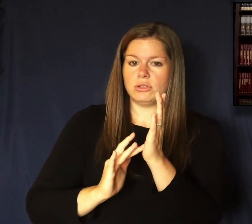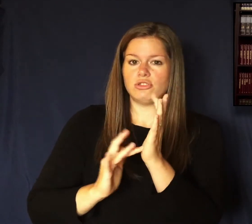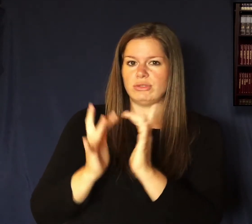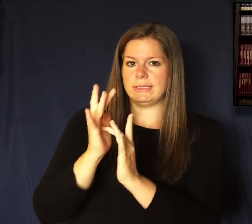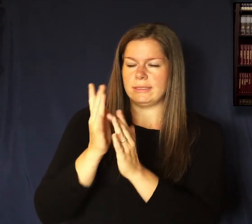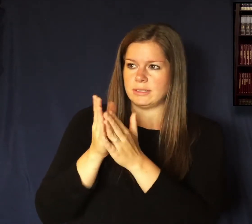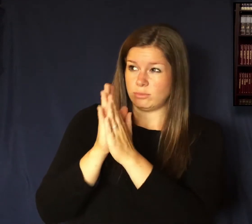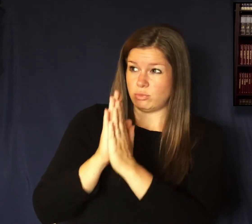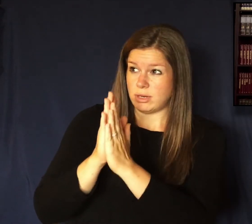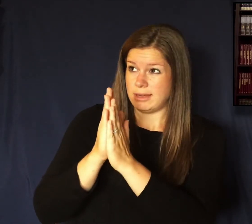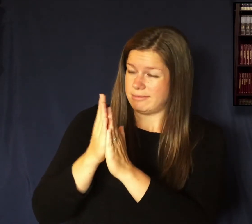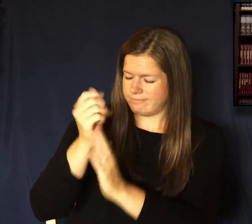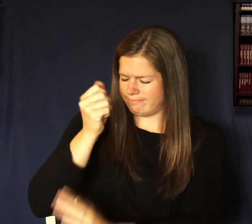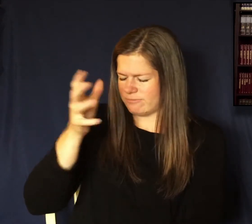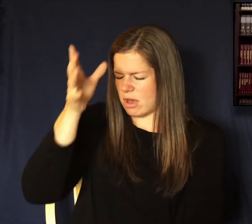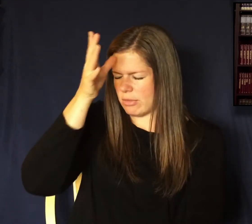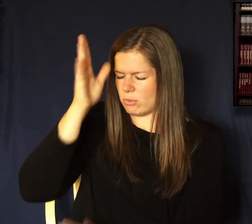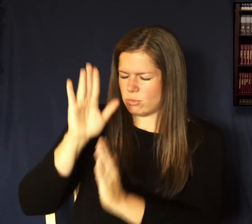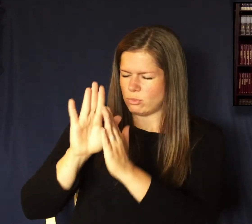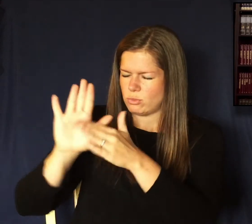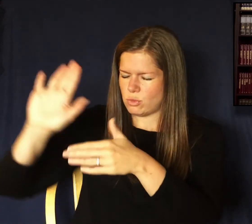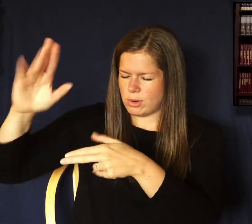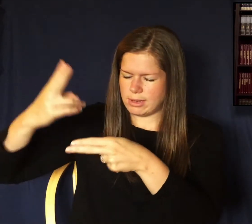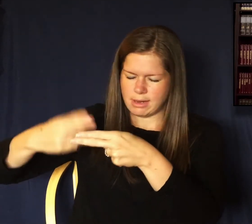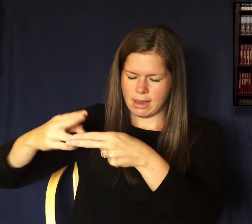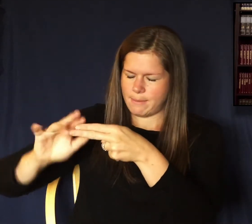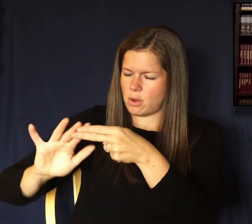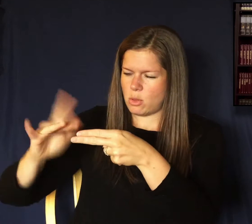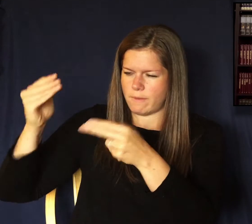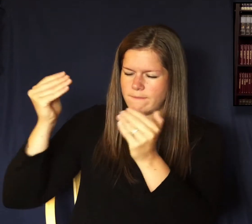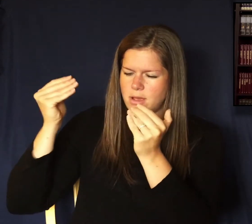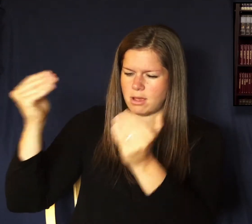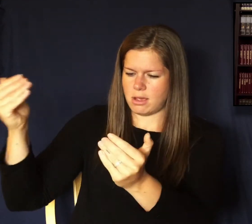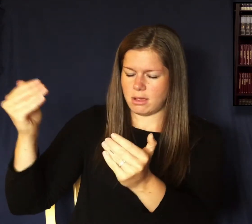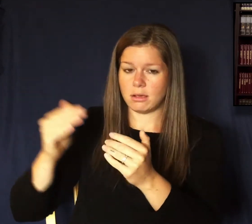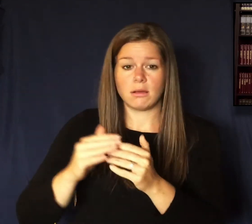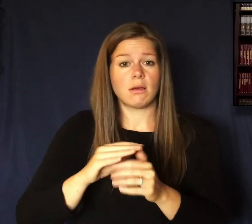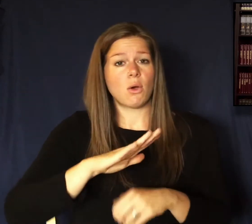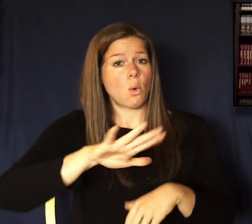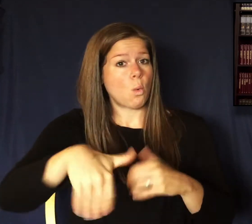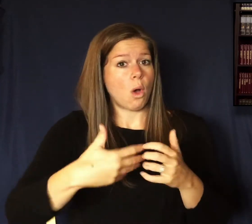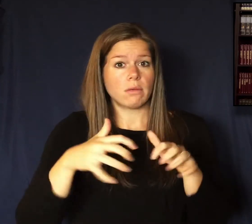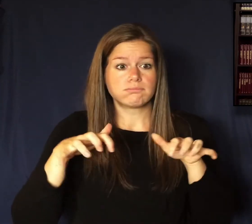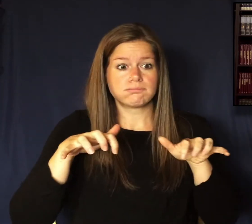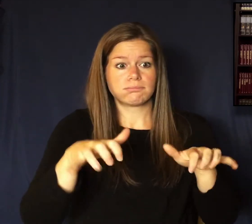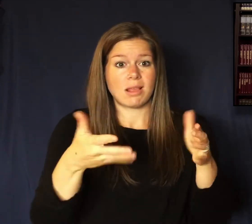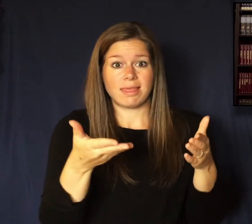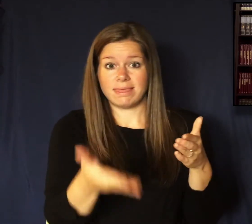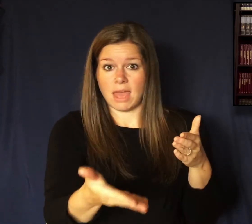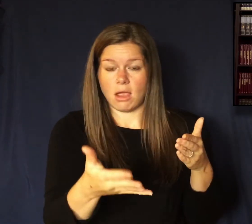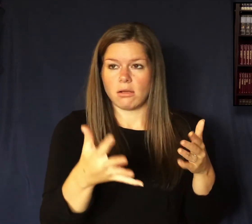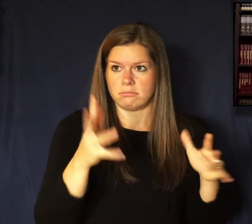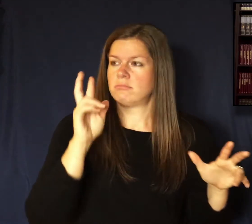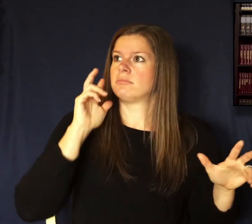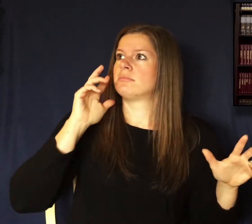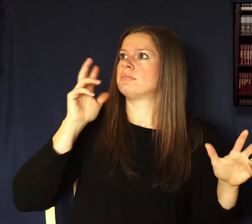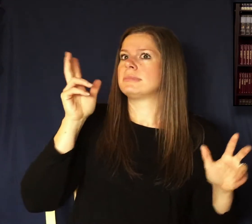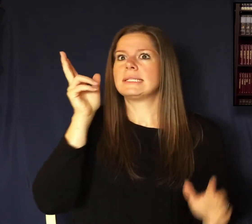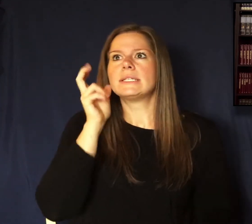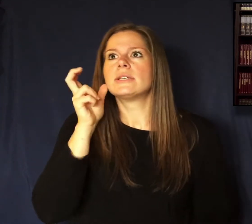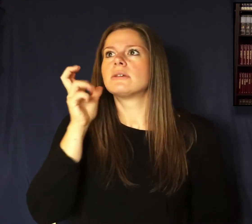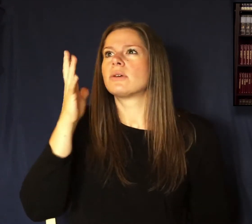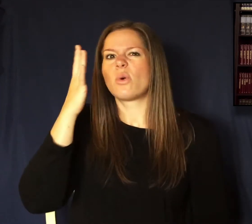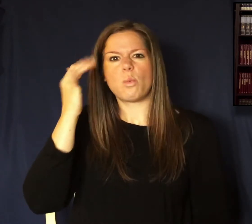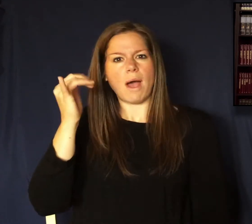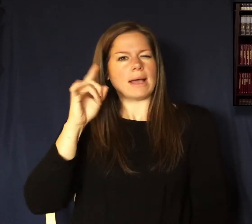crowd stands there, hears it in verse 29, because it thundered from the sky. Can you imagine hearing God the Father from the sky